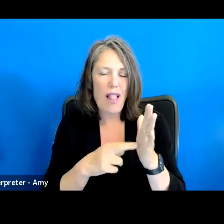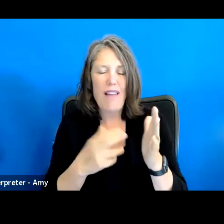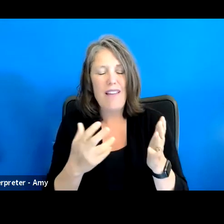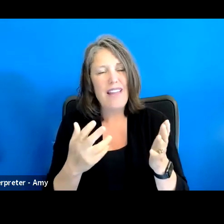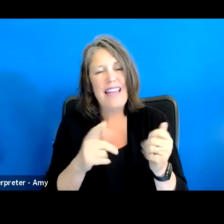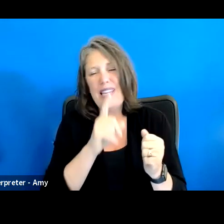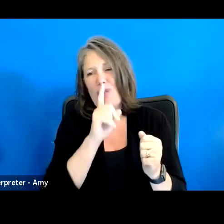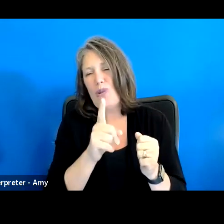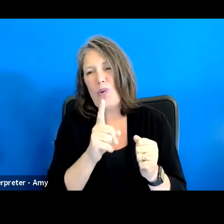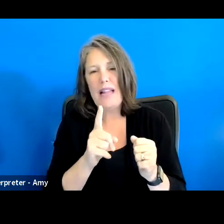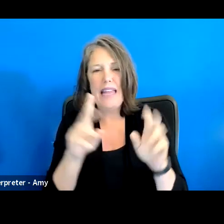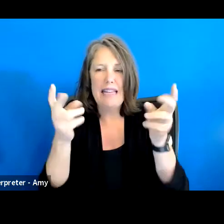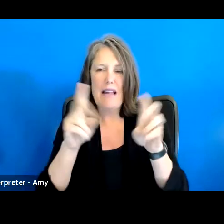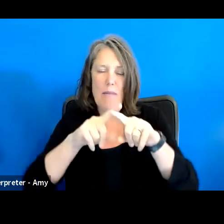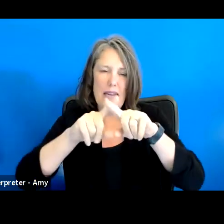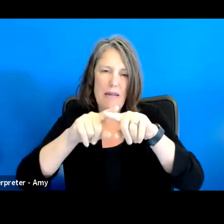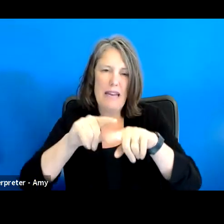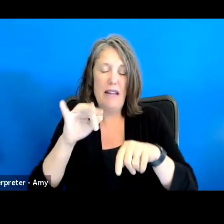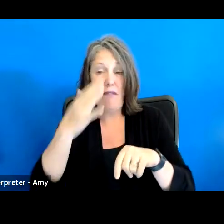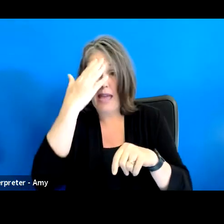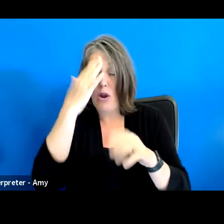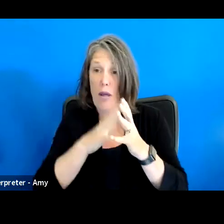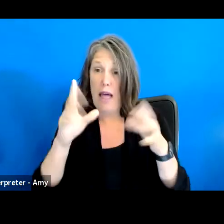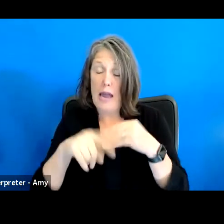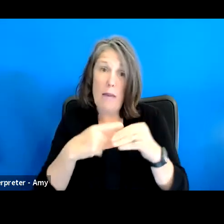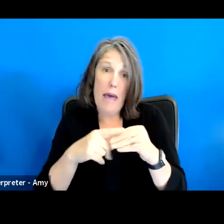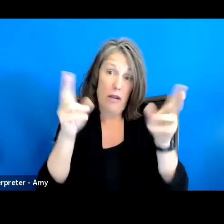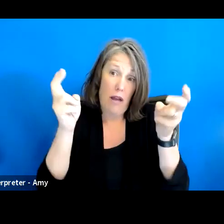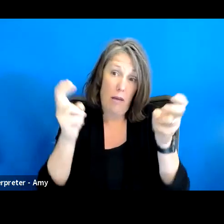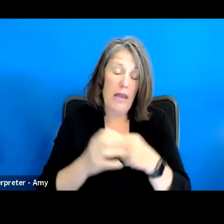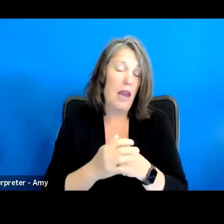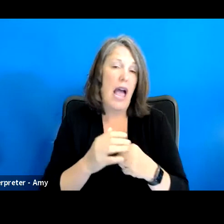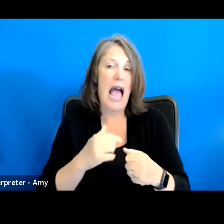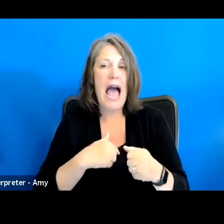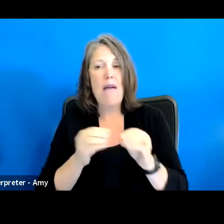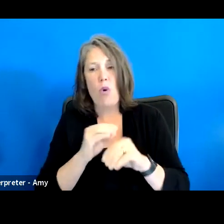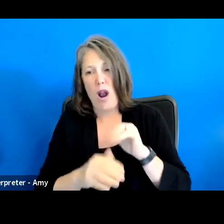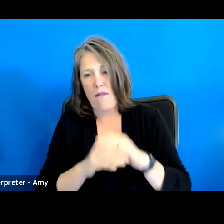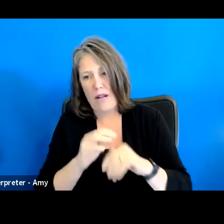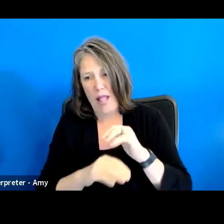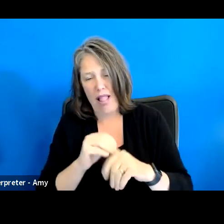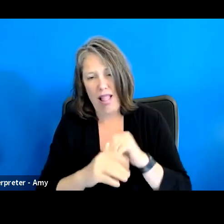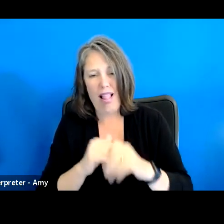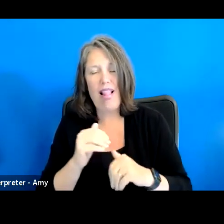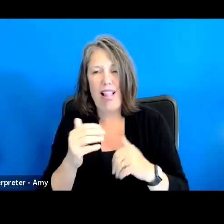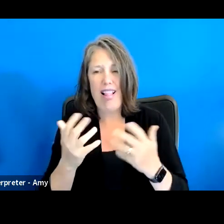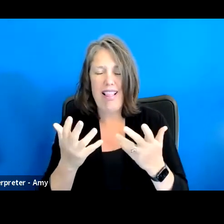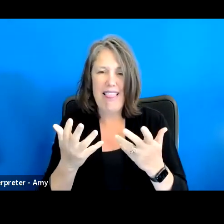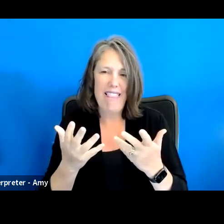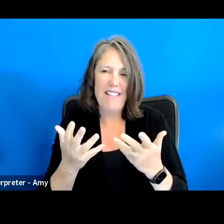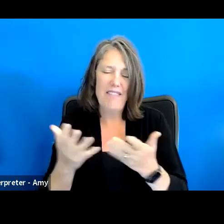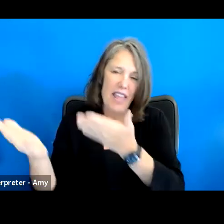much a topic dependent thing. If I know a lot about a given topic, I'm much more comfortable